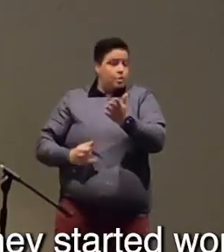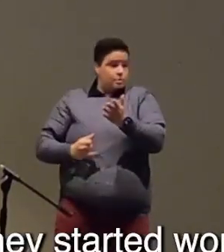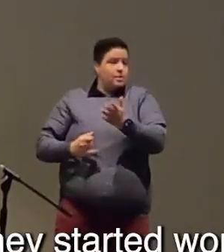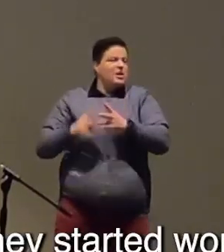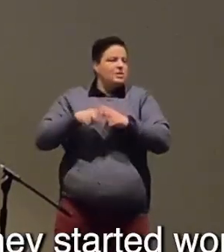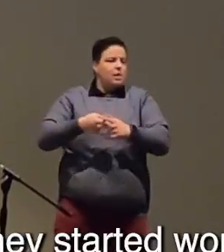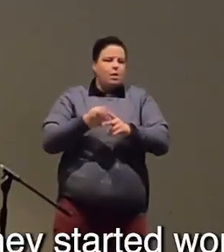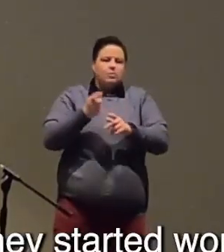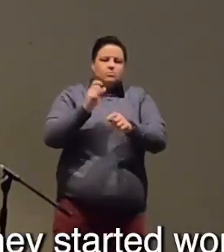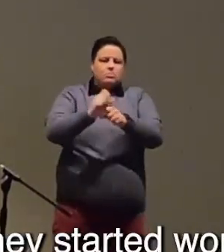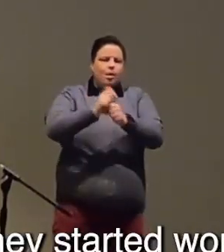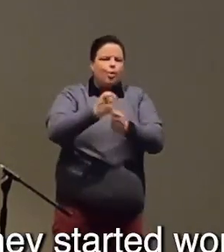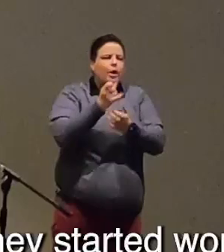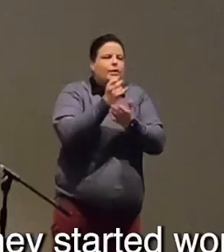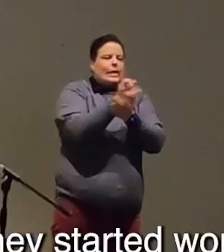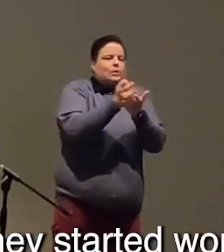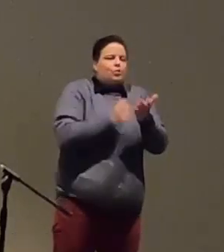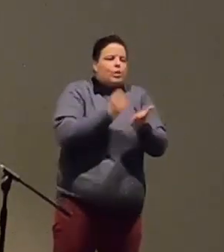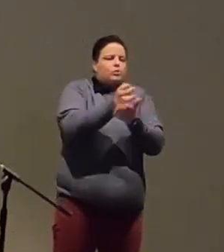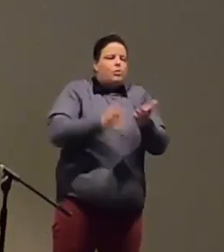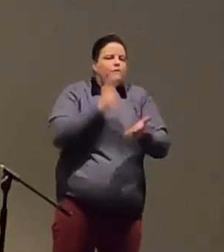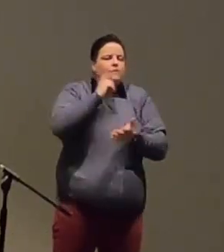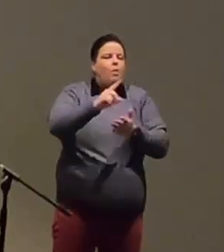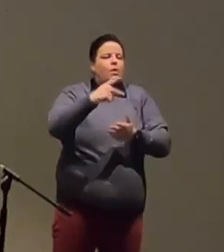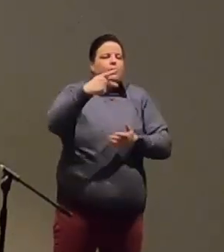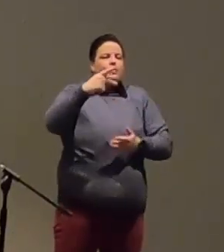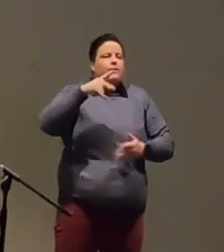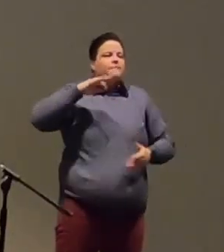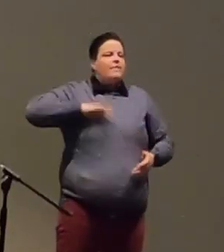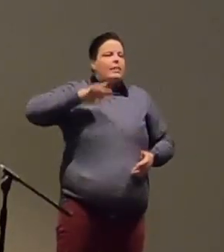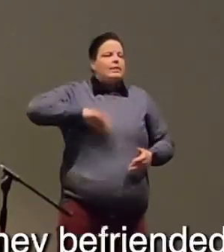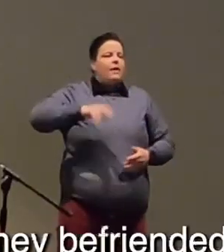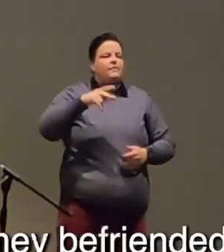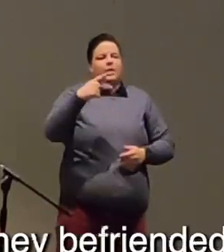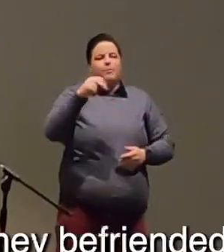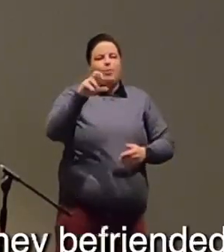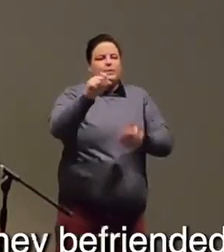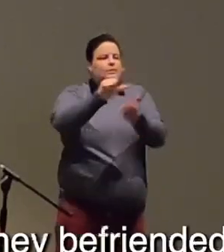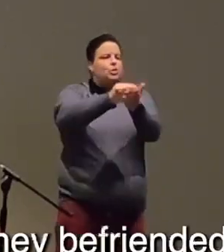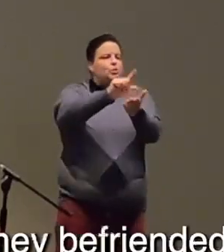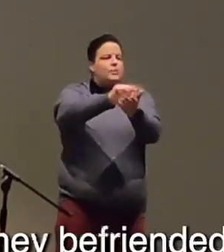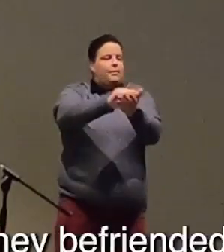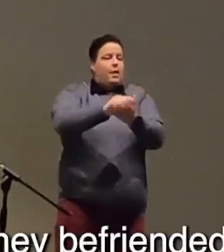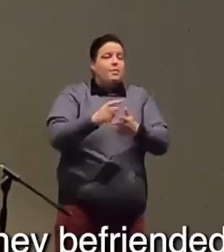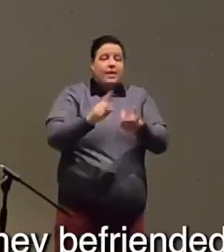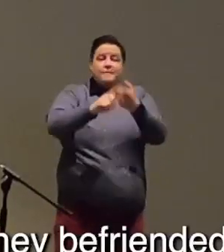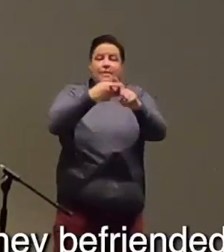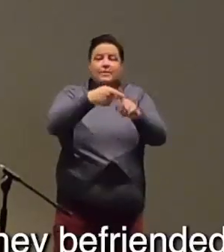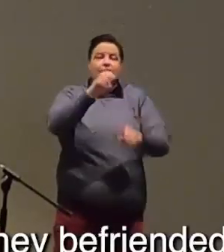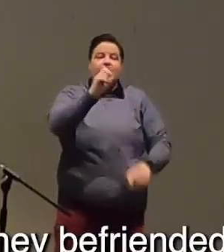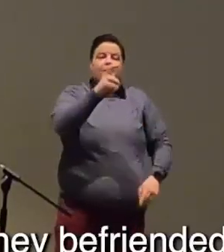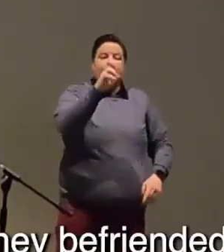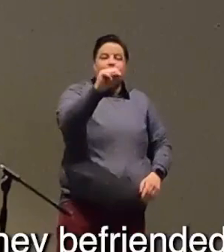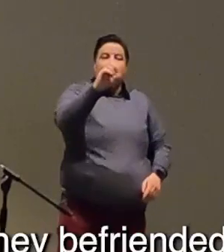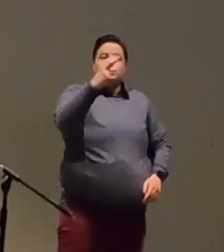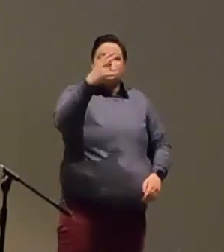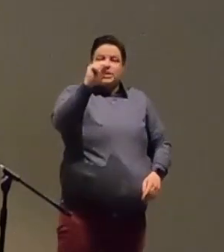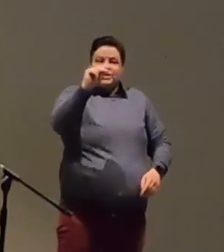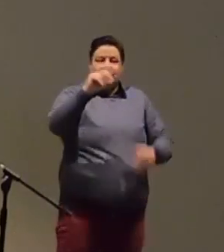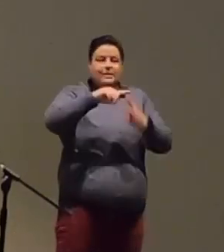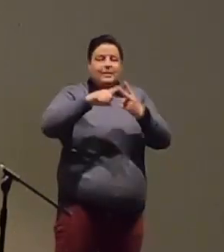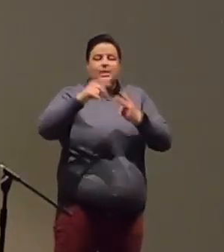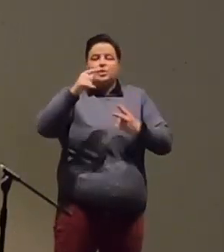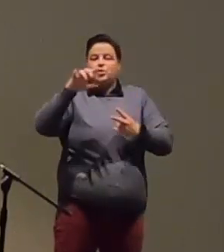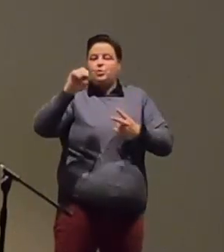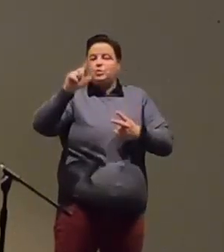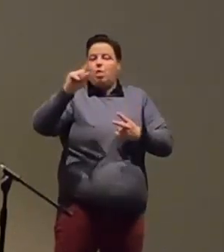working as illustrators for the newspaper, the Philadelphia Press. They befriended Everett Shin and George Lux, who also